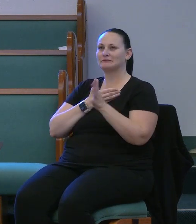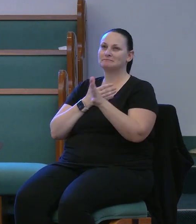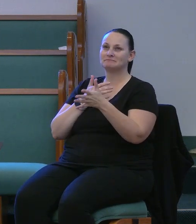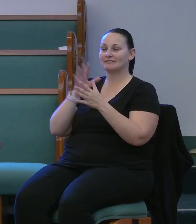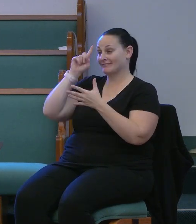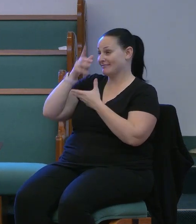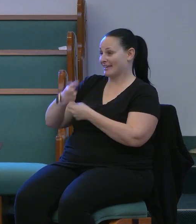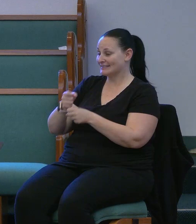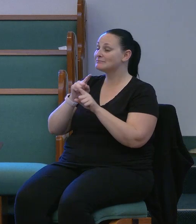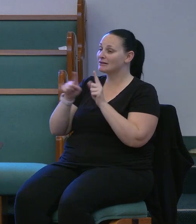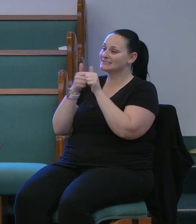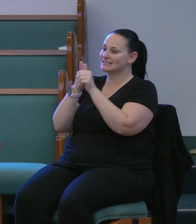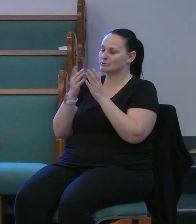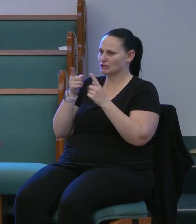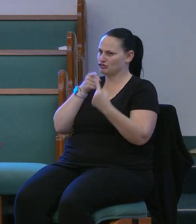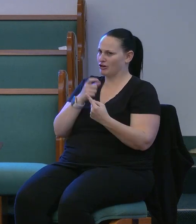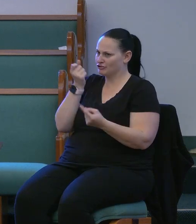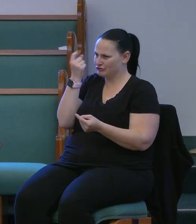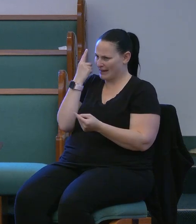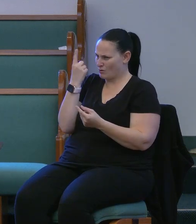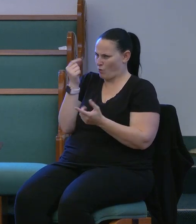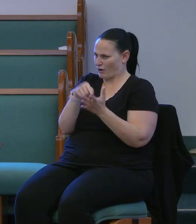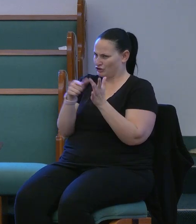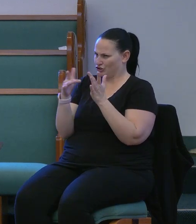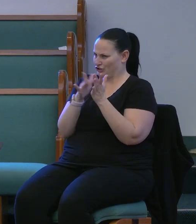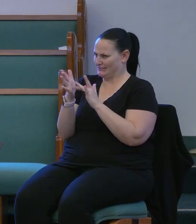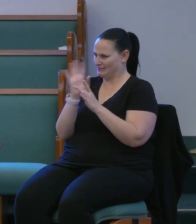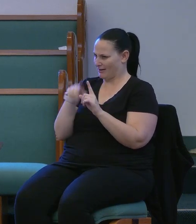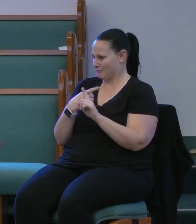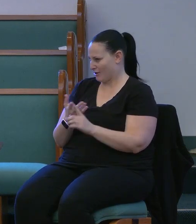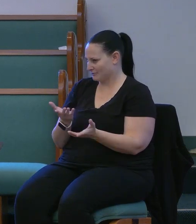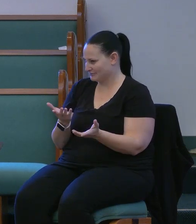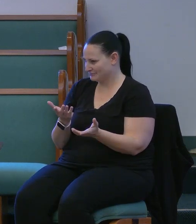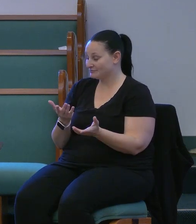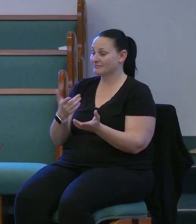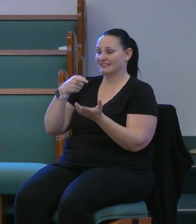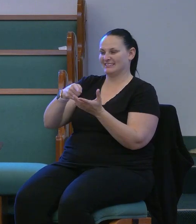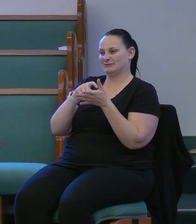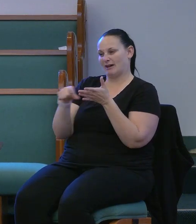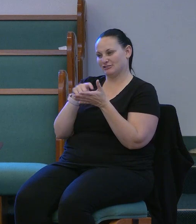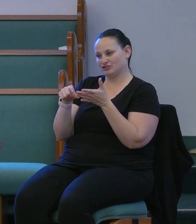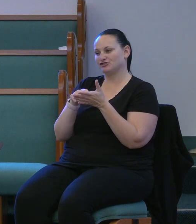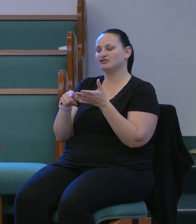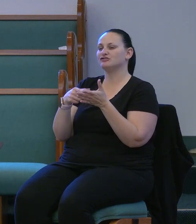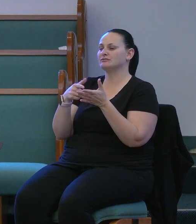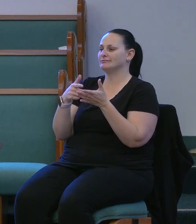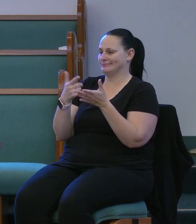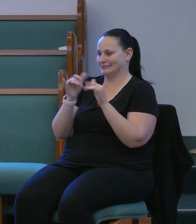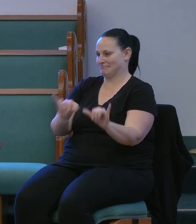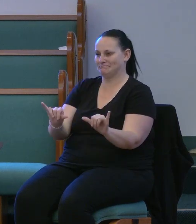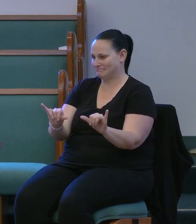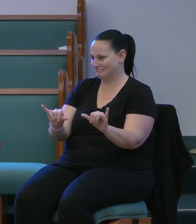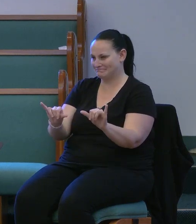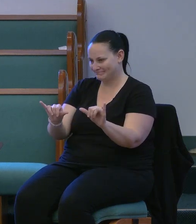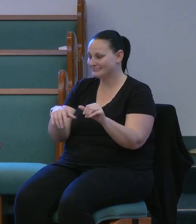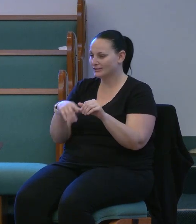our faith that disciples struggle to understand what Jesus is saying. And this passage is no different.